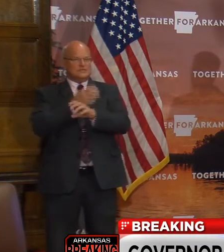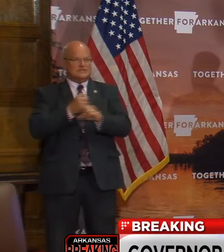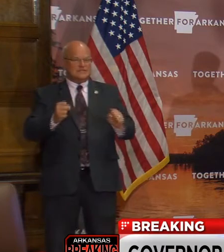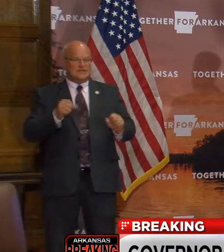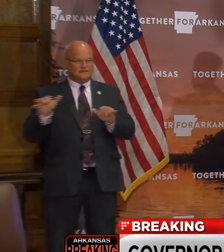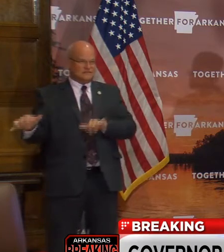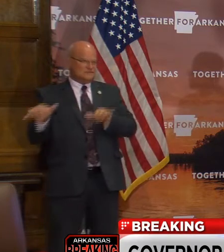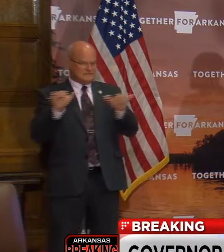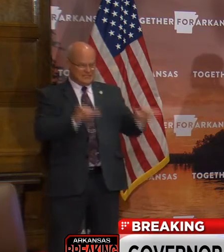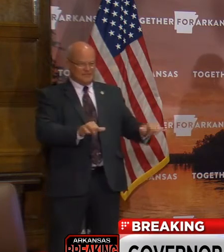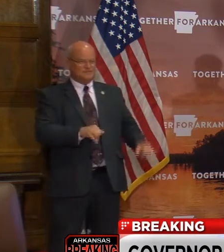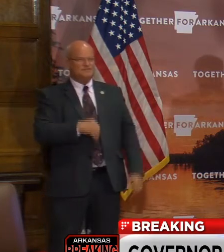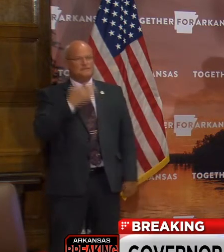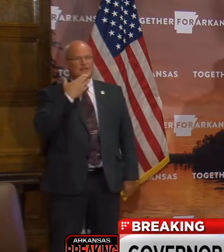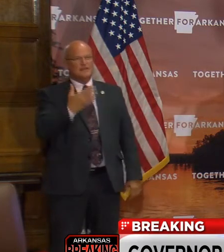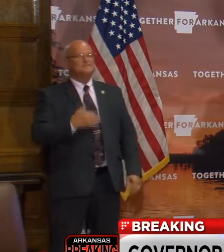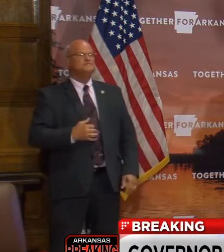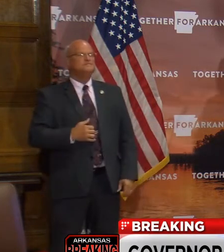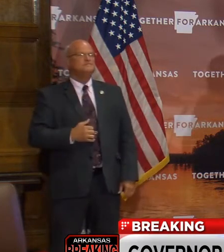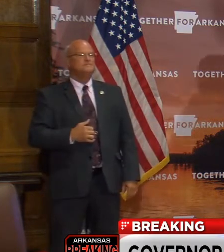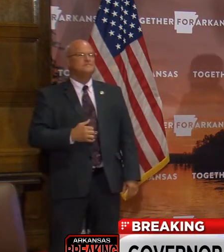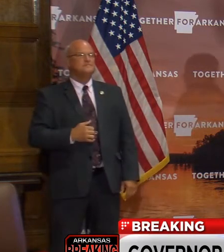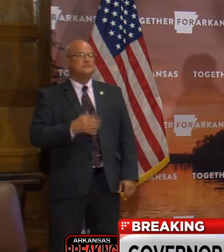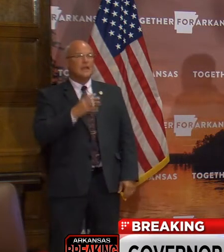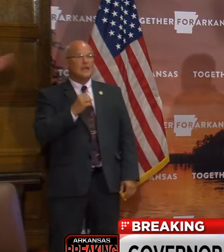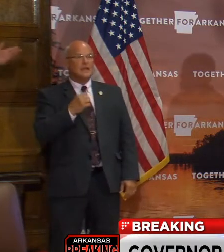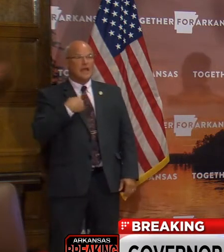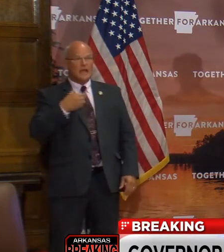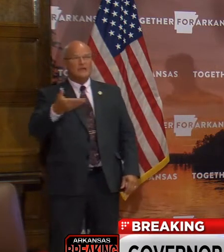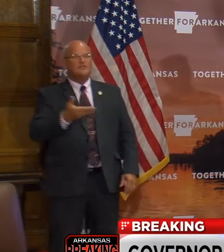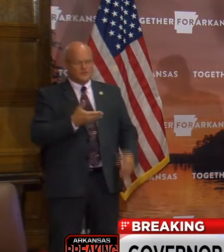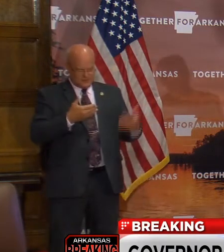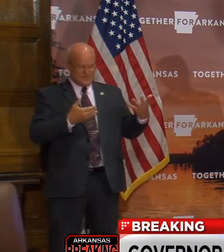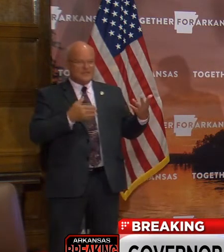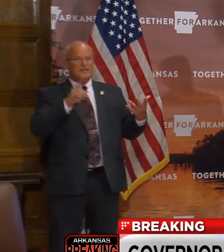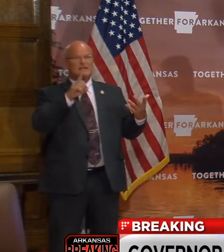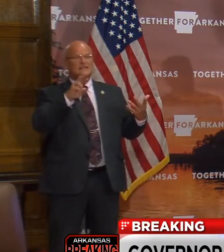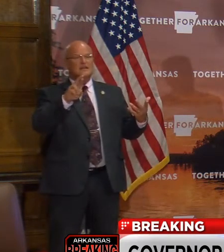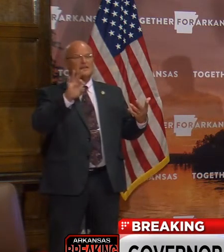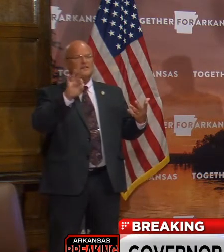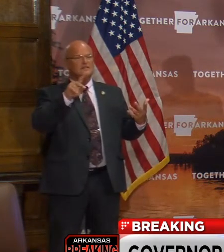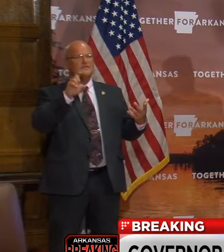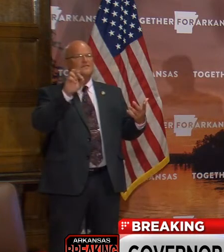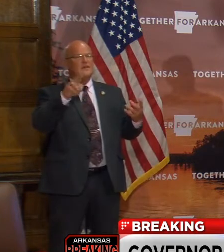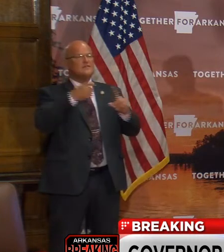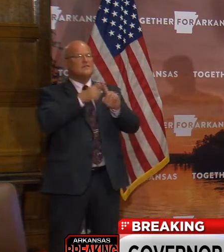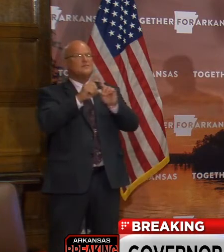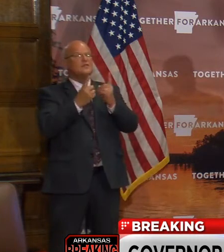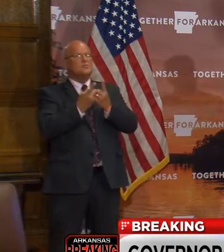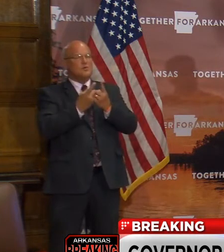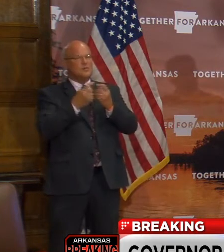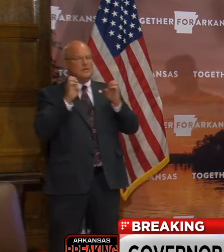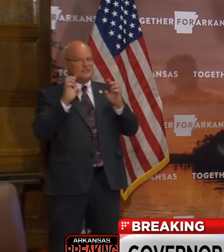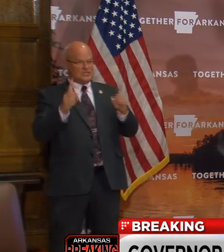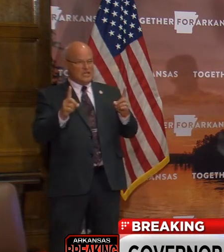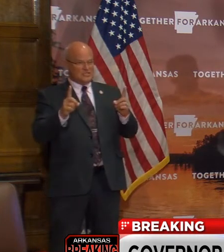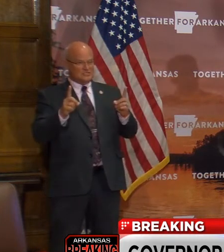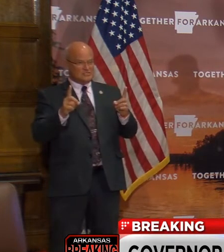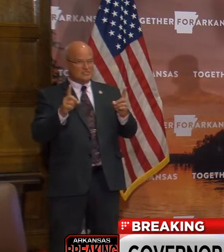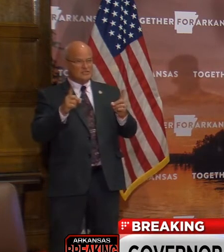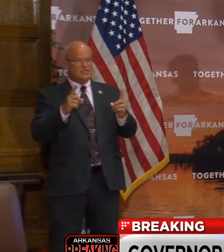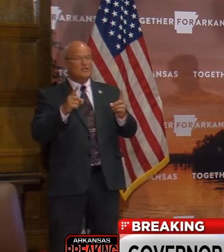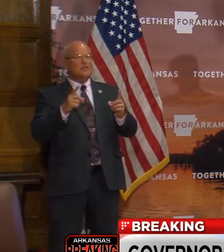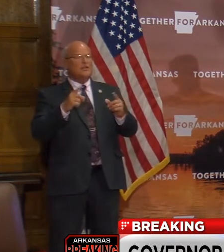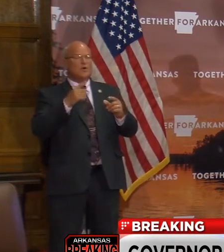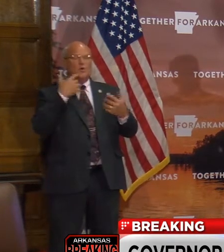exactly the same safe way. And I can introduce Dr. Pfeffer, who's here from the Department of Education, who's